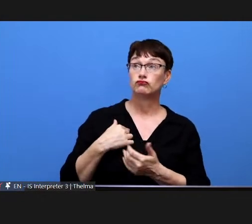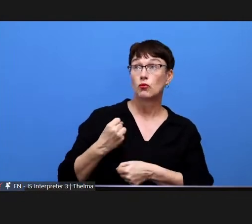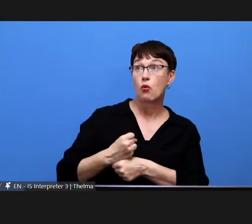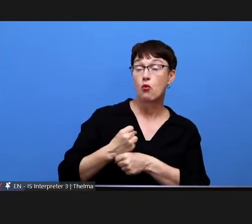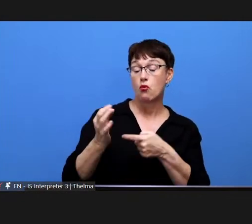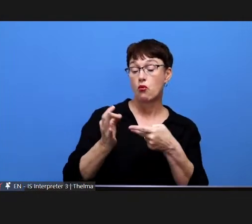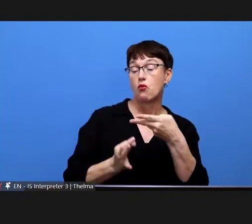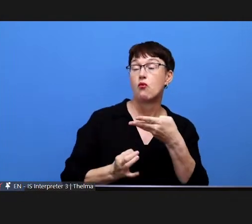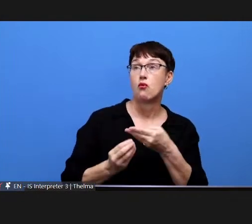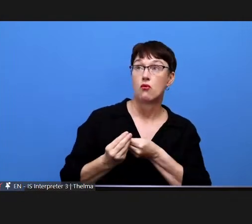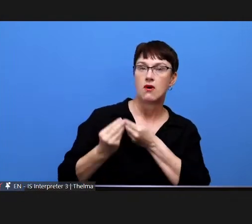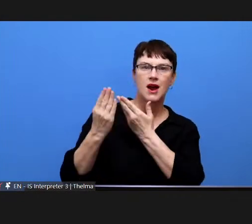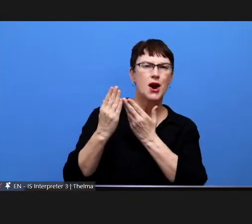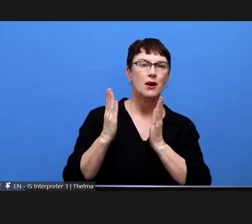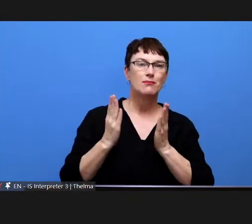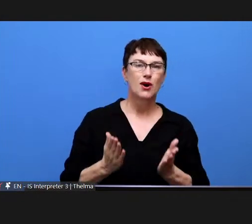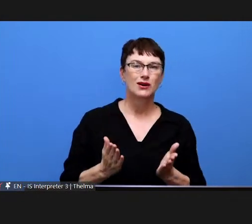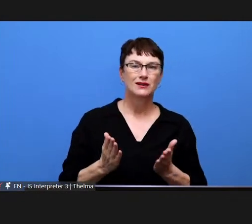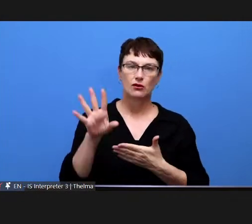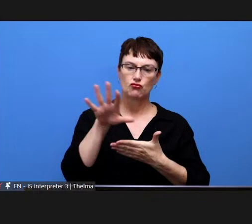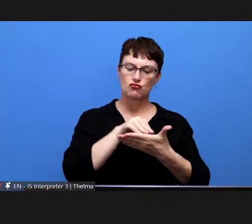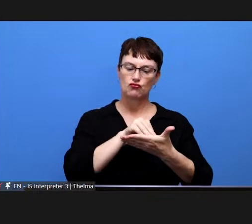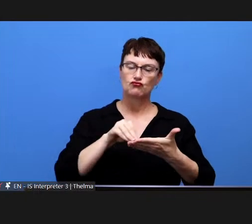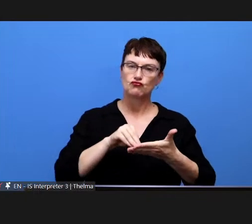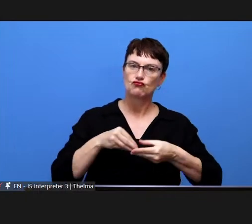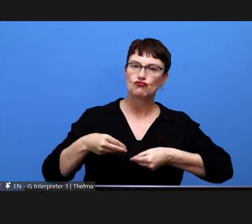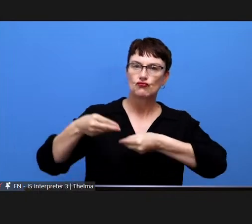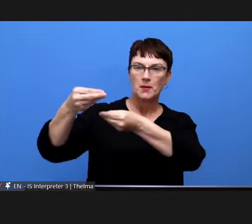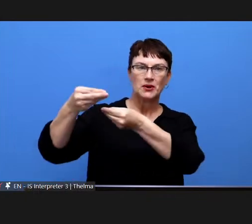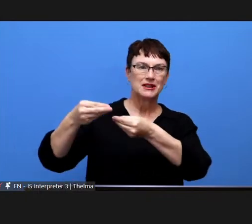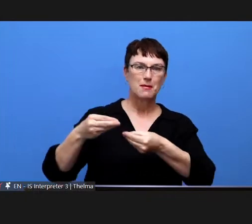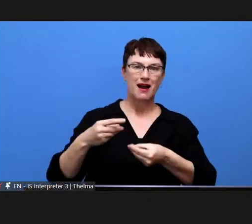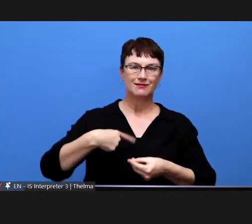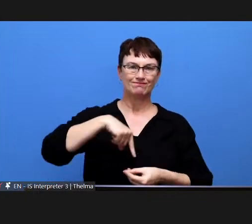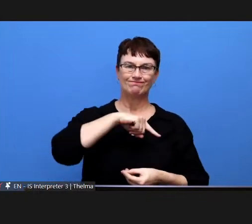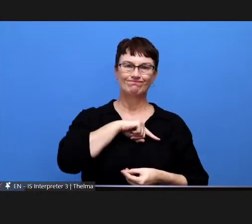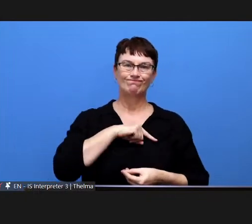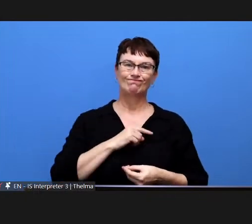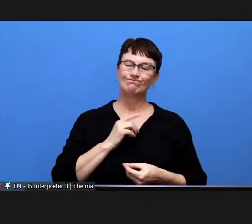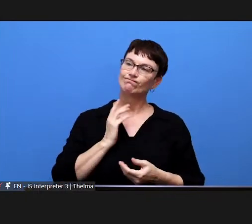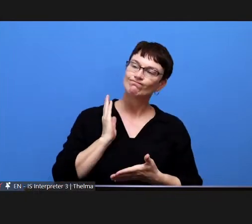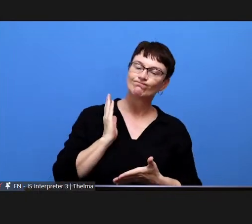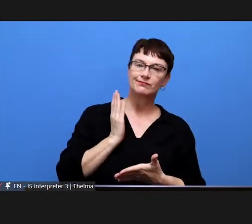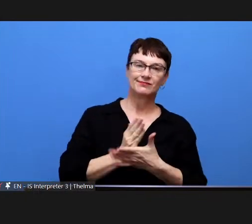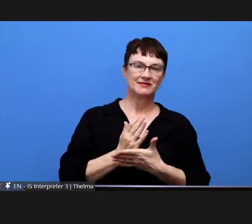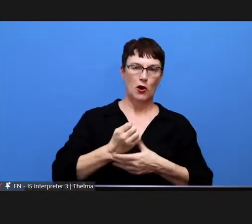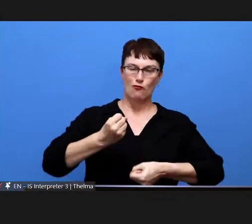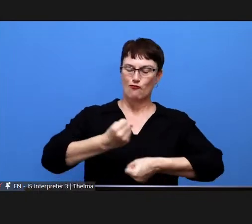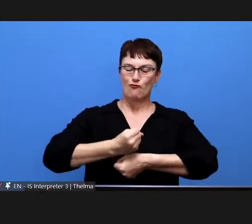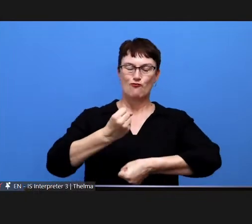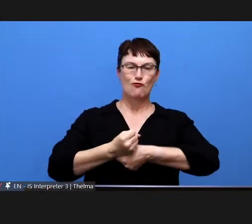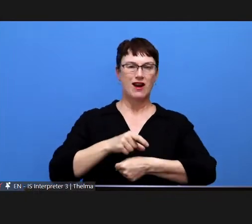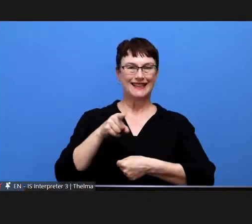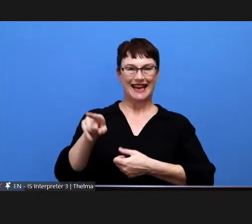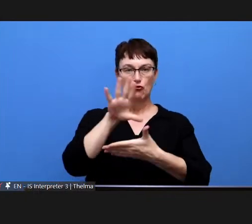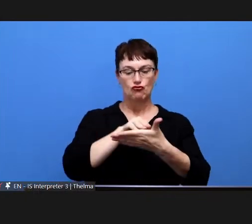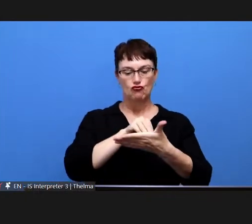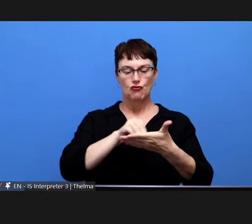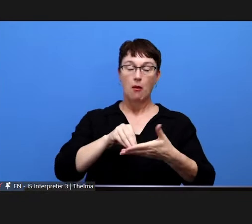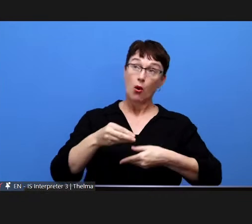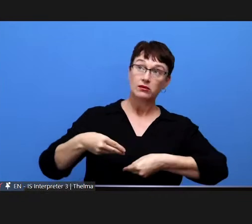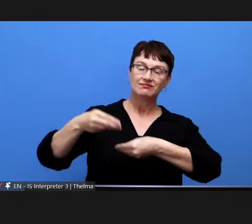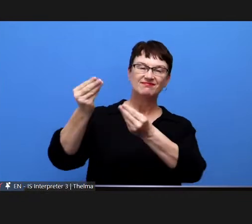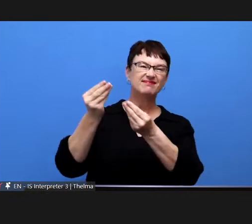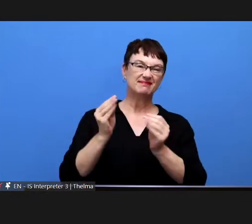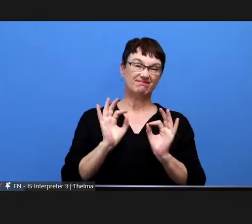not only focus on reporting when we are doing the voluntary local reviews or national reviews.